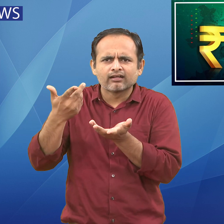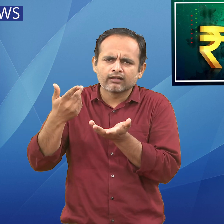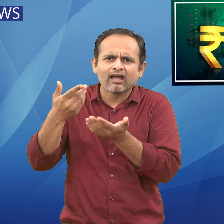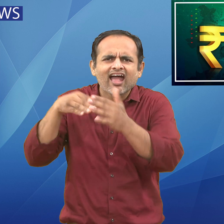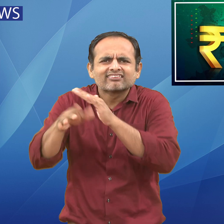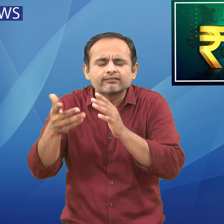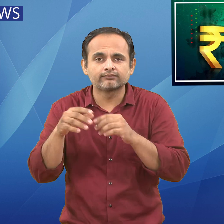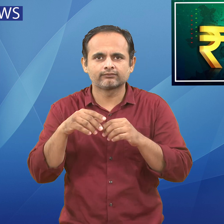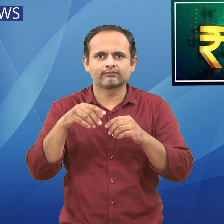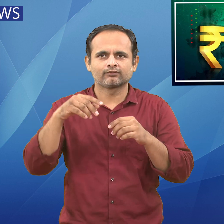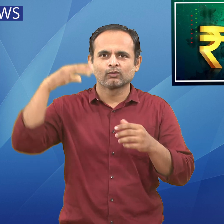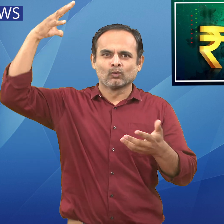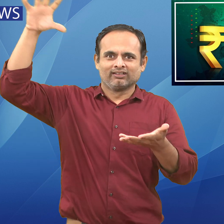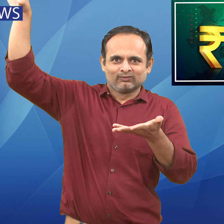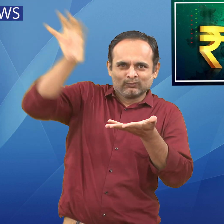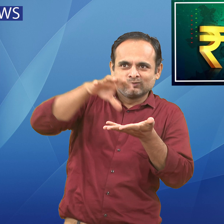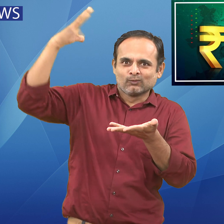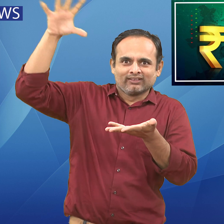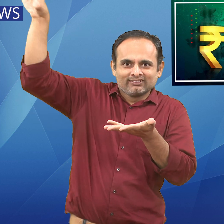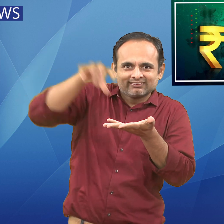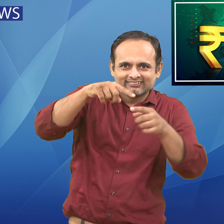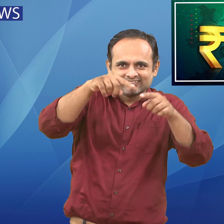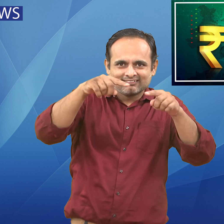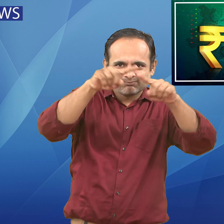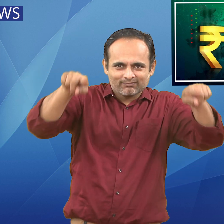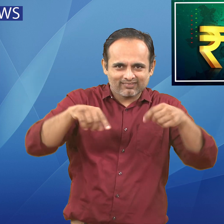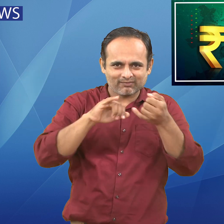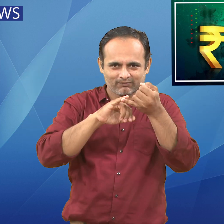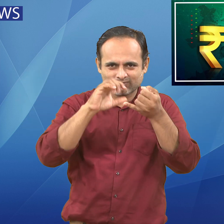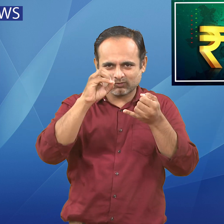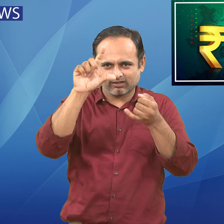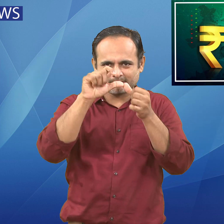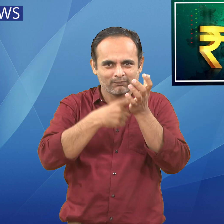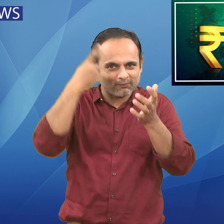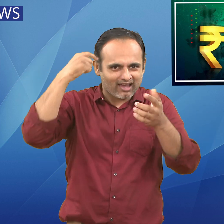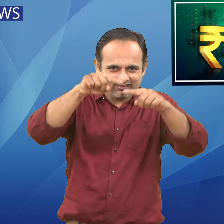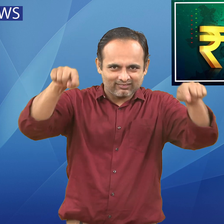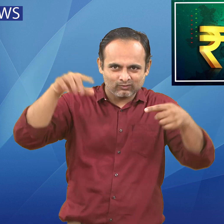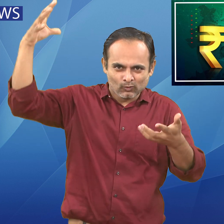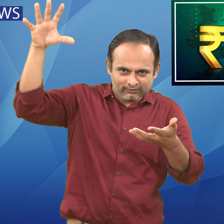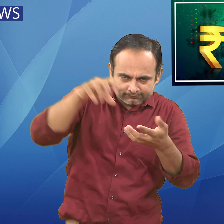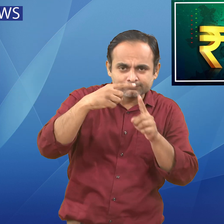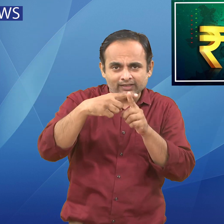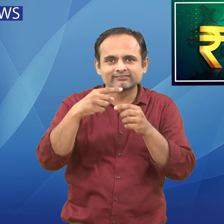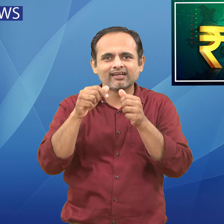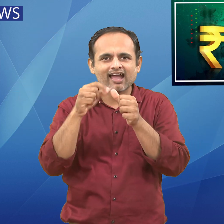including artificial intelligence, AI, and electric vehicles, and promising several incentives for large-scale investments in the